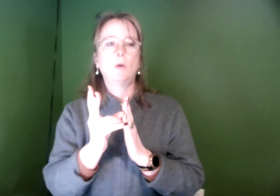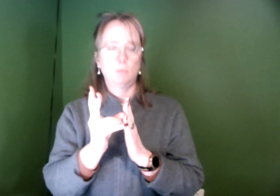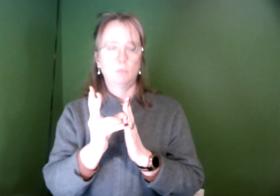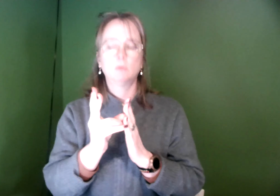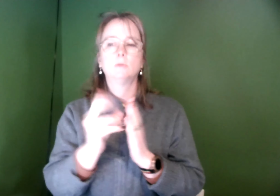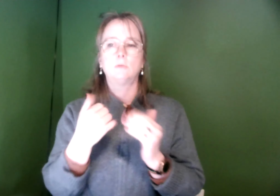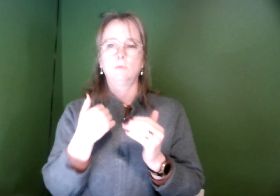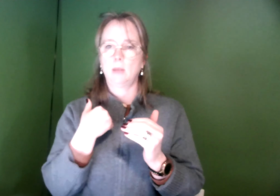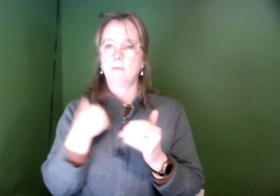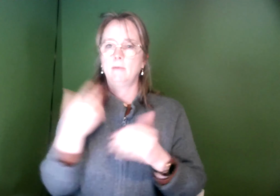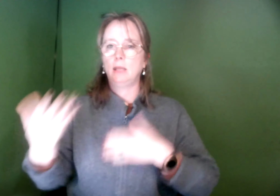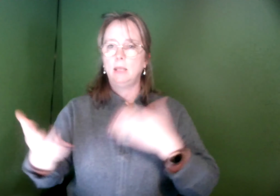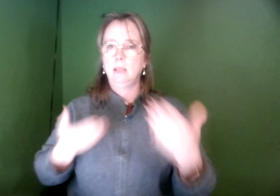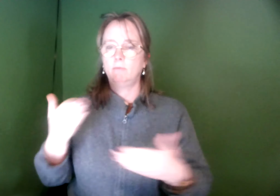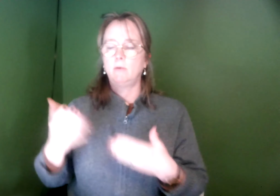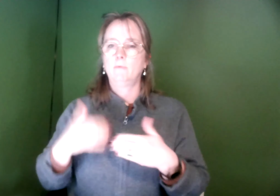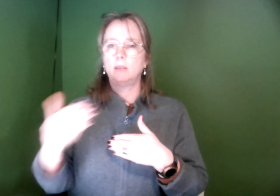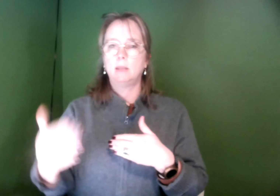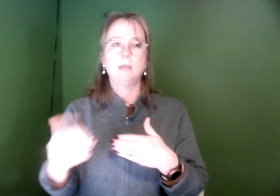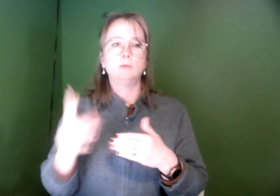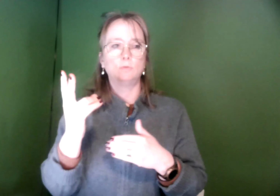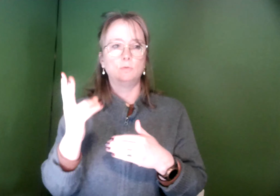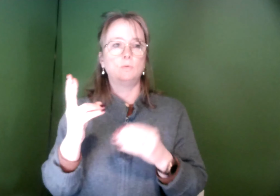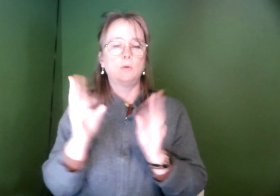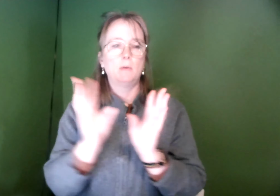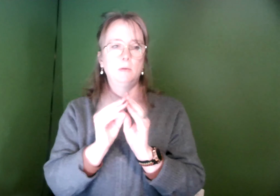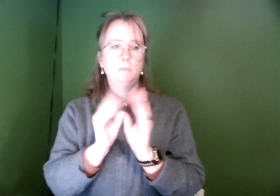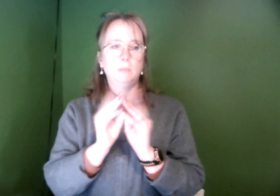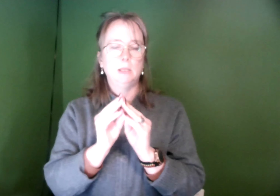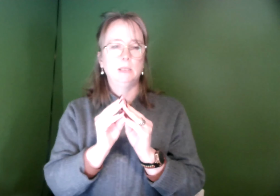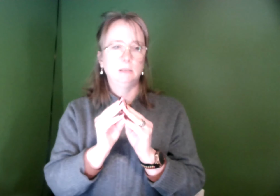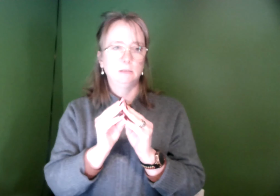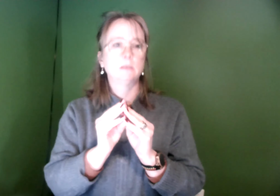2 meetings today at noon from Johanna. So I want to make sure you